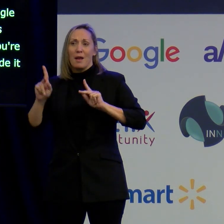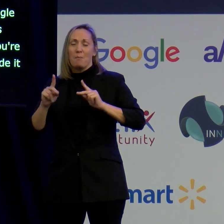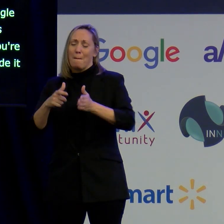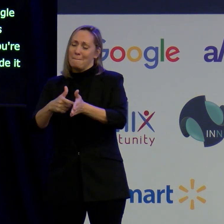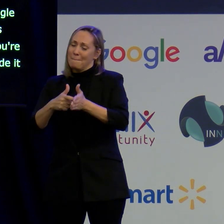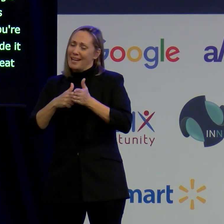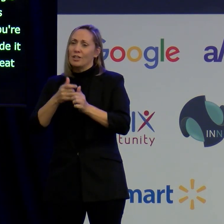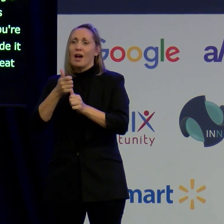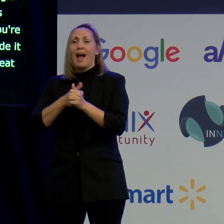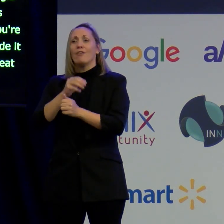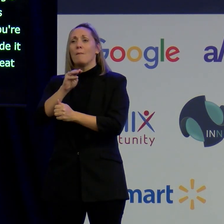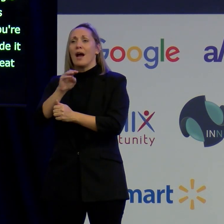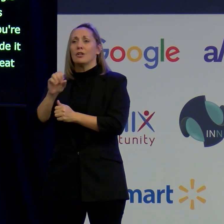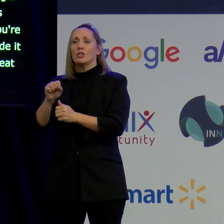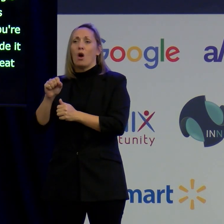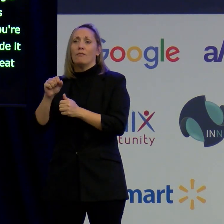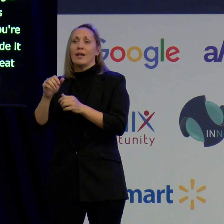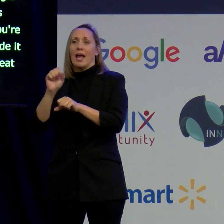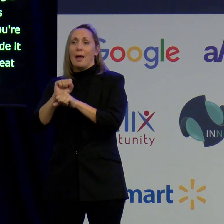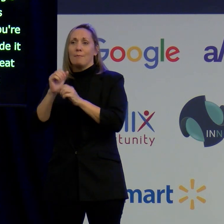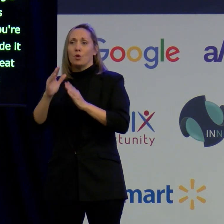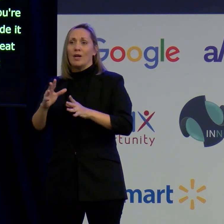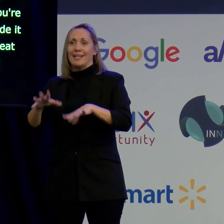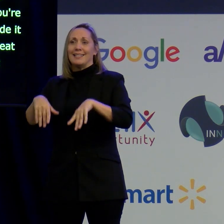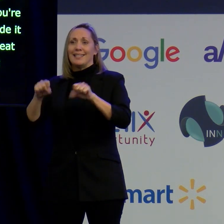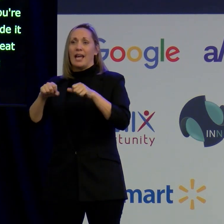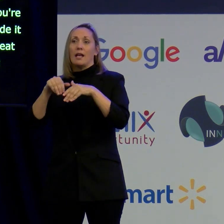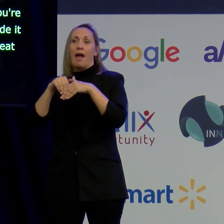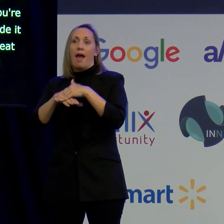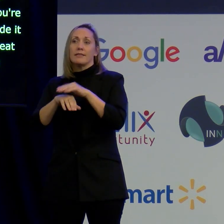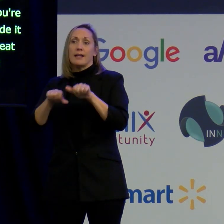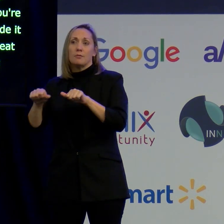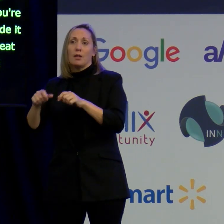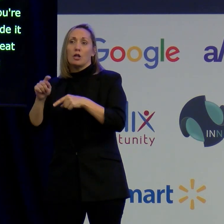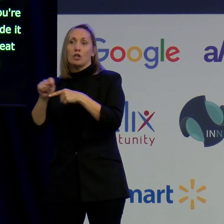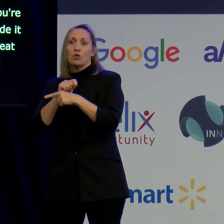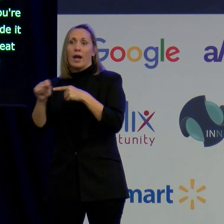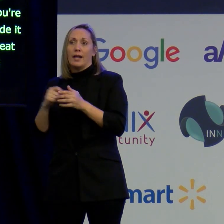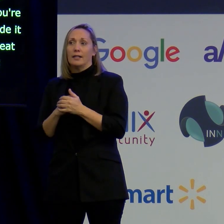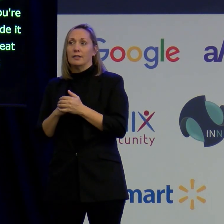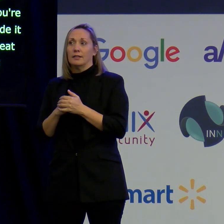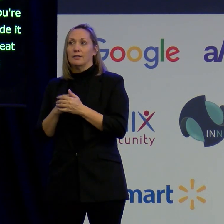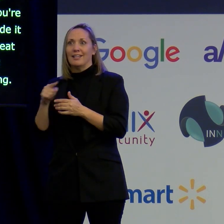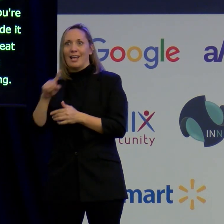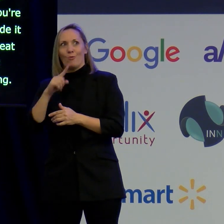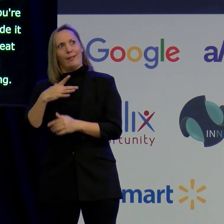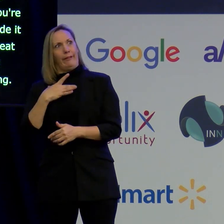every Microsoft employee to take accessibility training. They really liked me for a while.